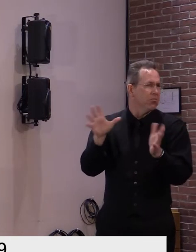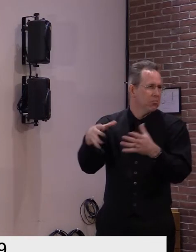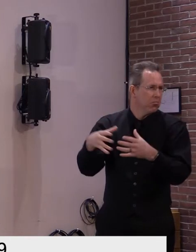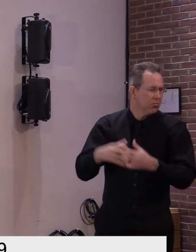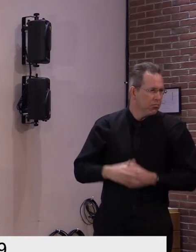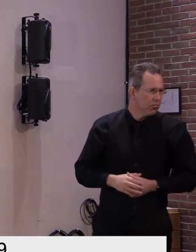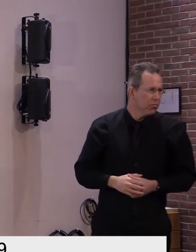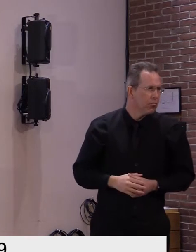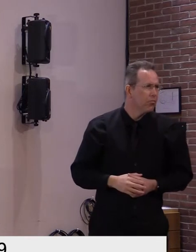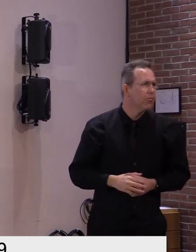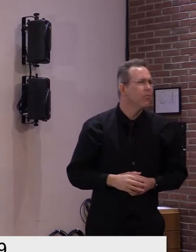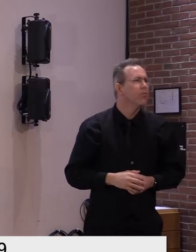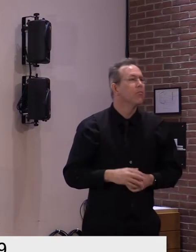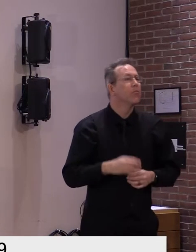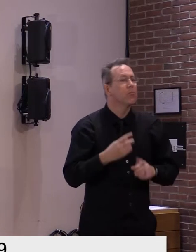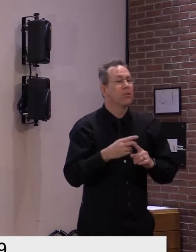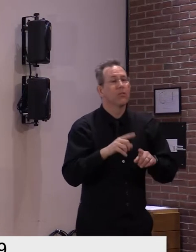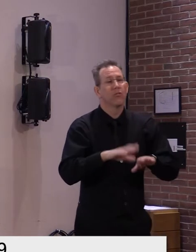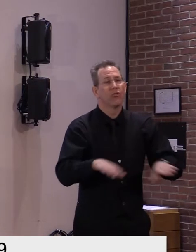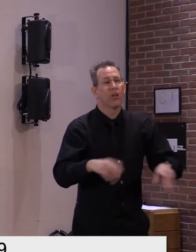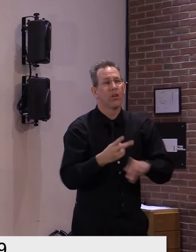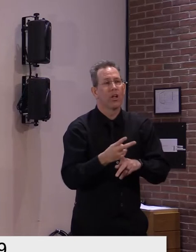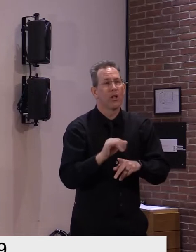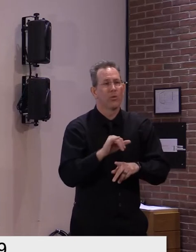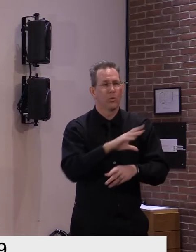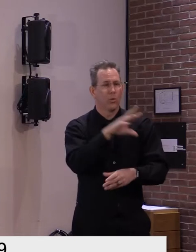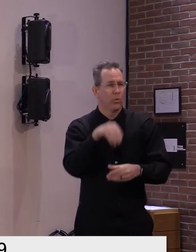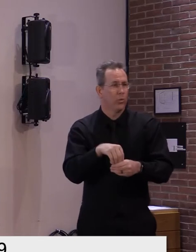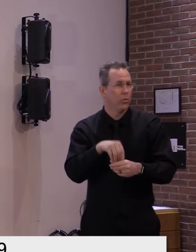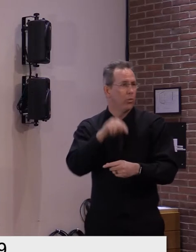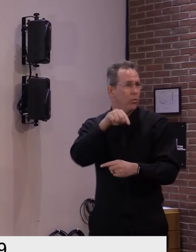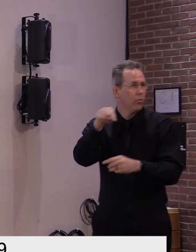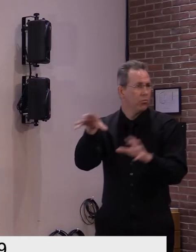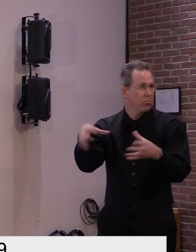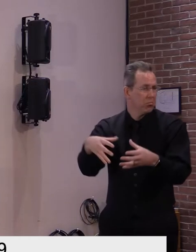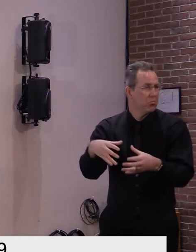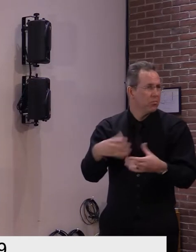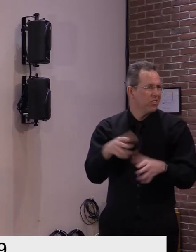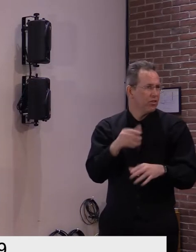and childcare. Secretary French, do you have anything to add on that?